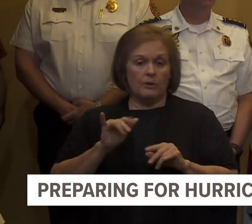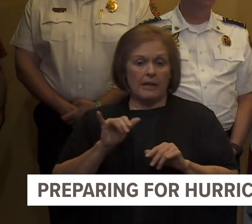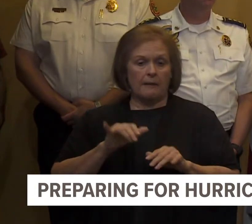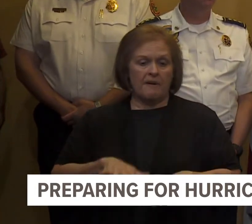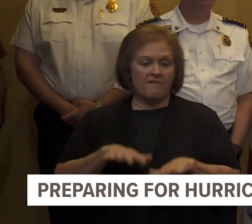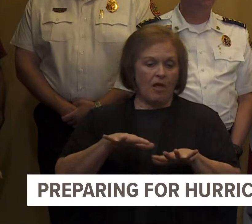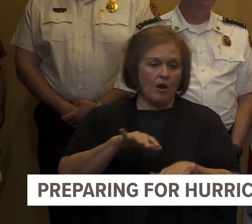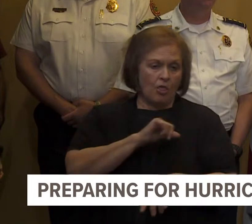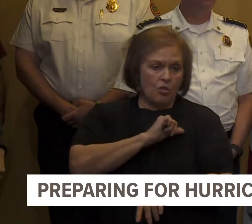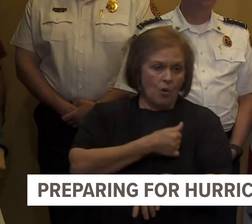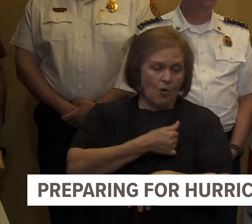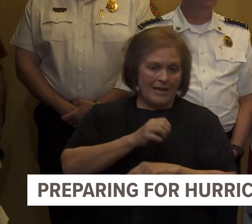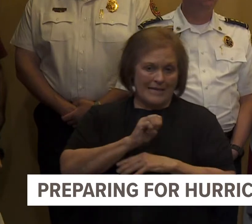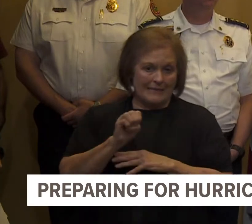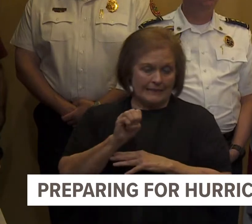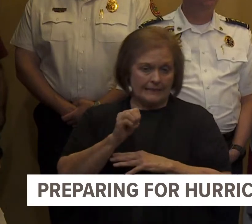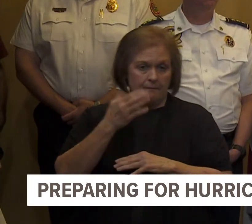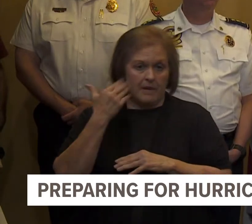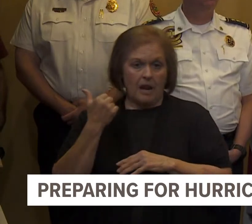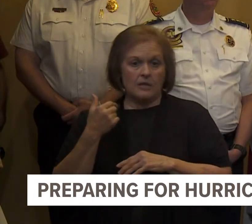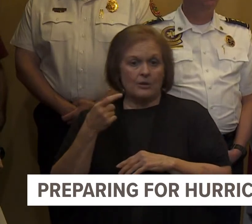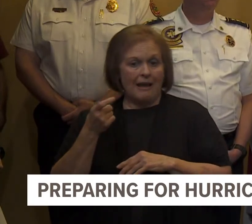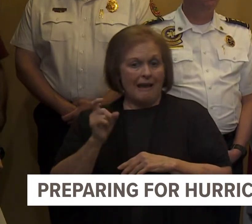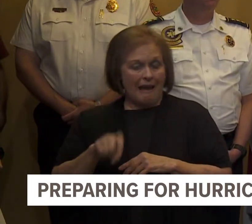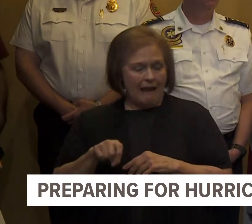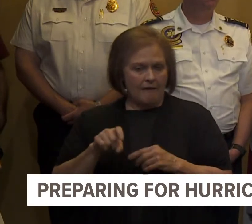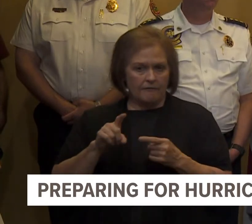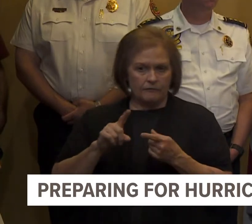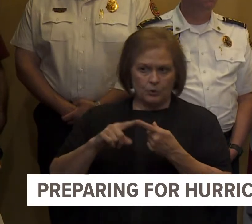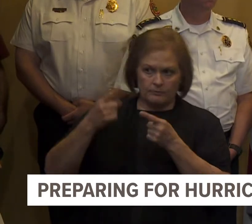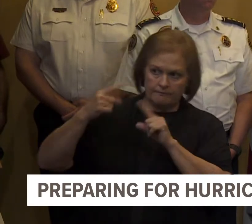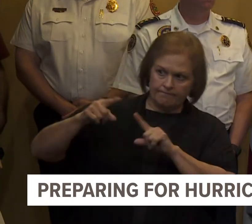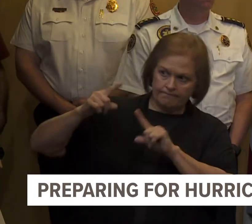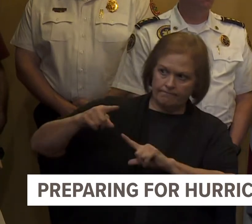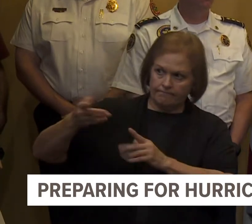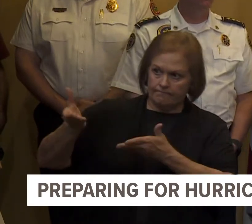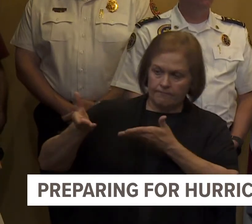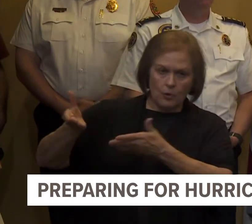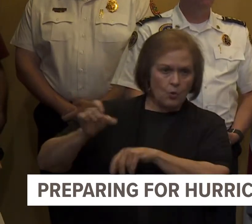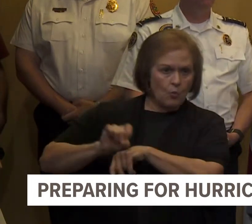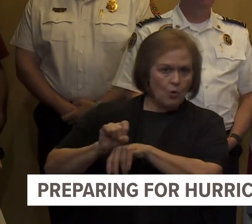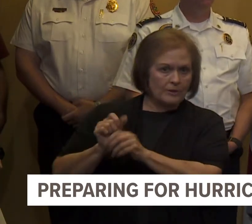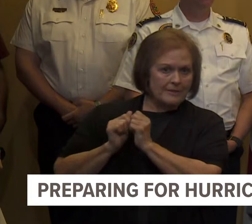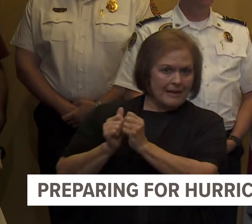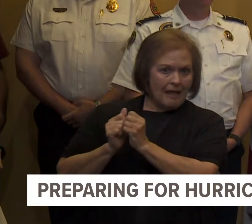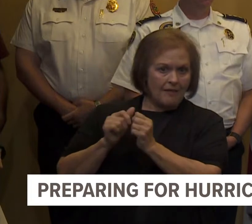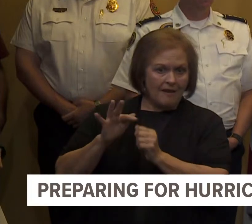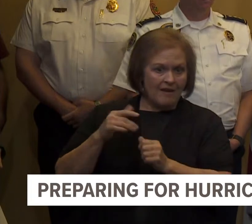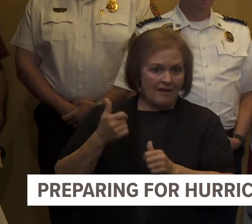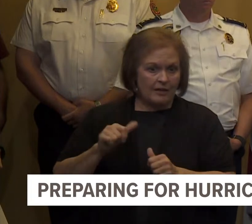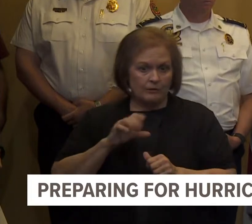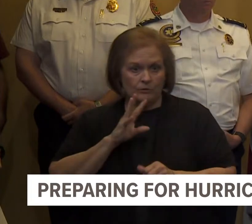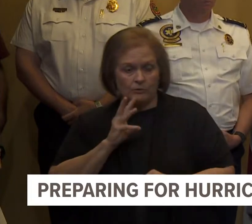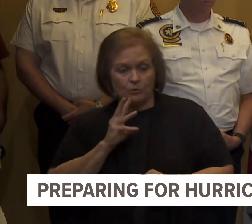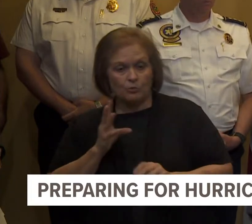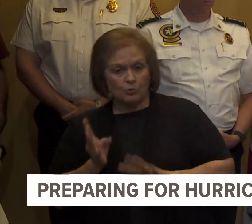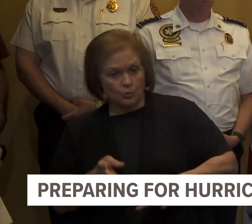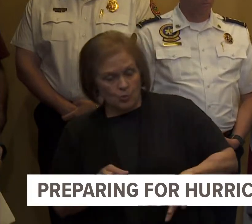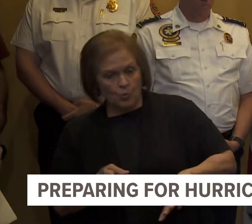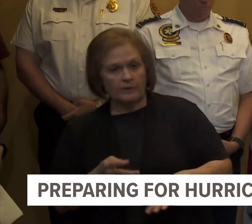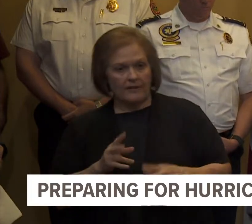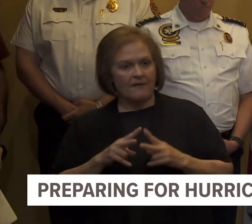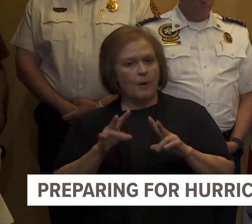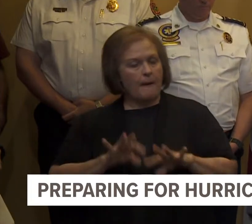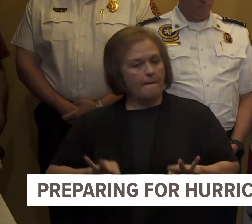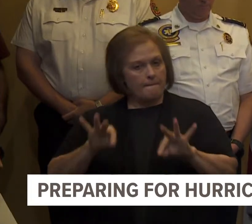Flood Authority East, because we have to synchronize our operation during any surge events. That's very,